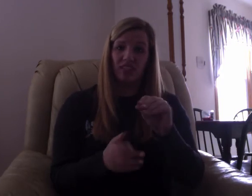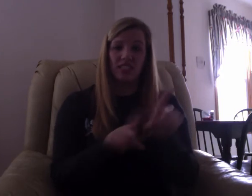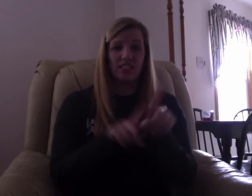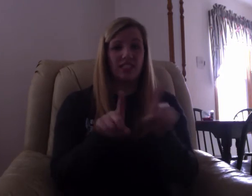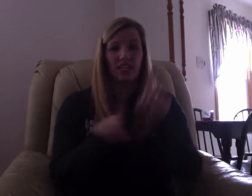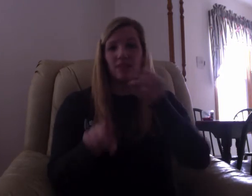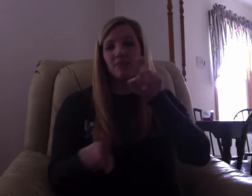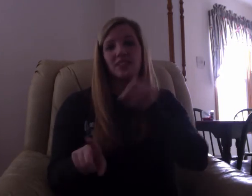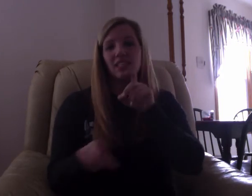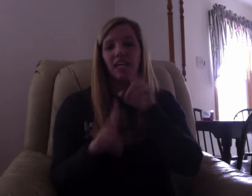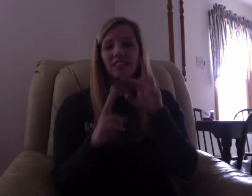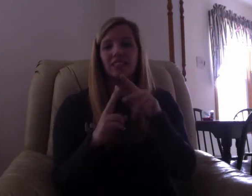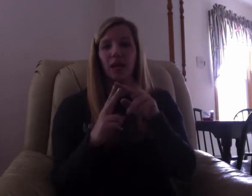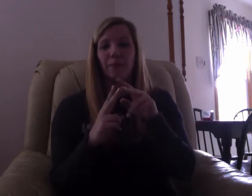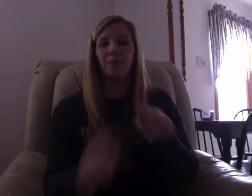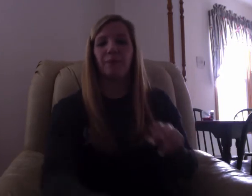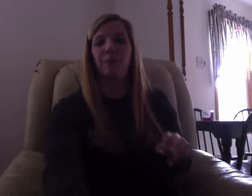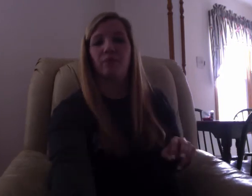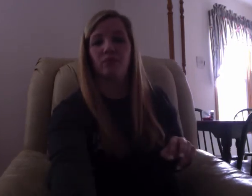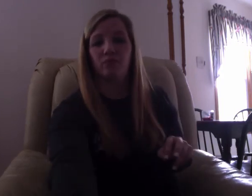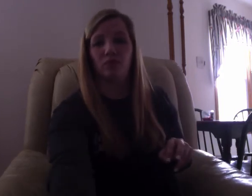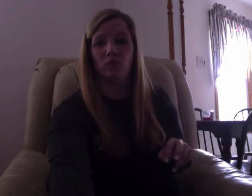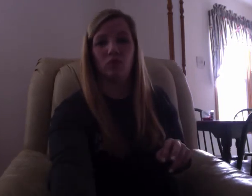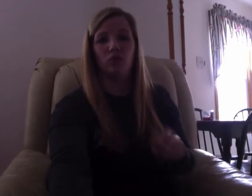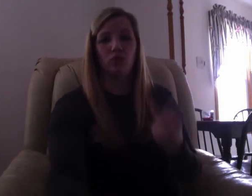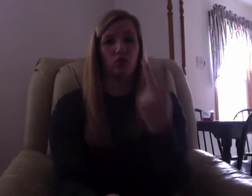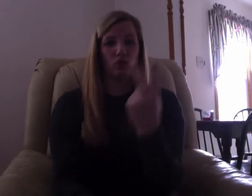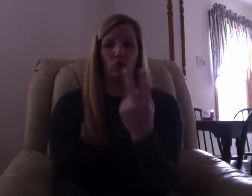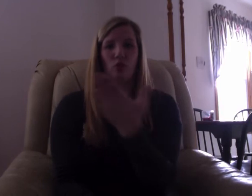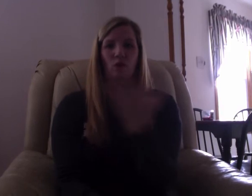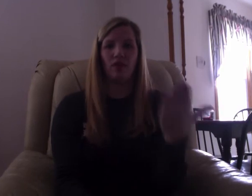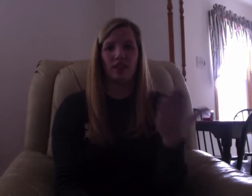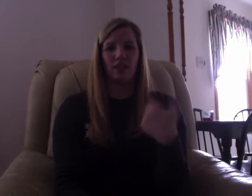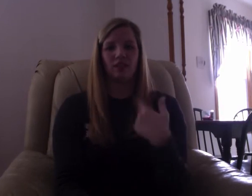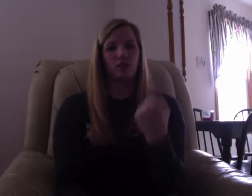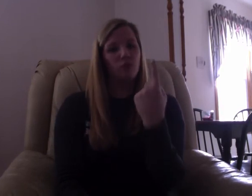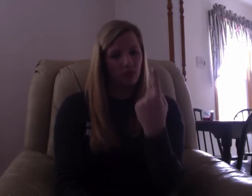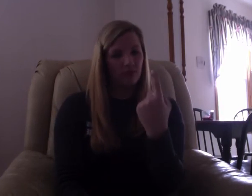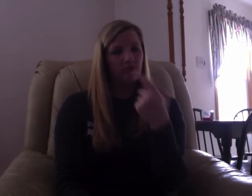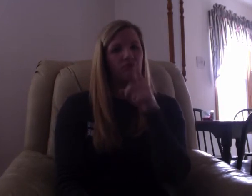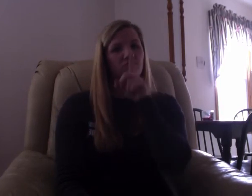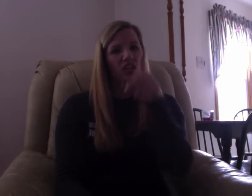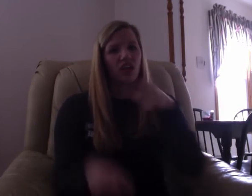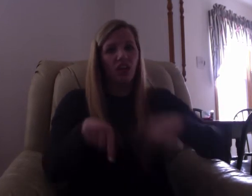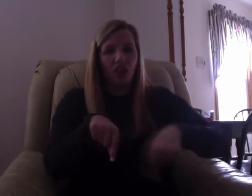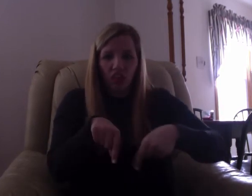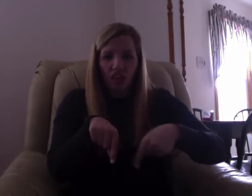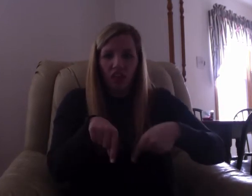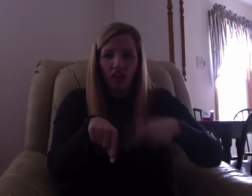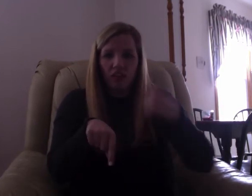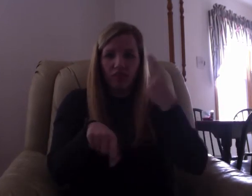And two things. One, it's very nerve-wracking for a faculty or staff member